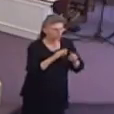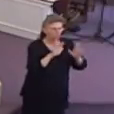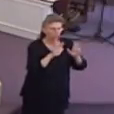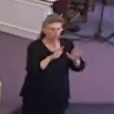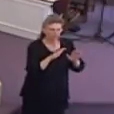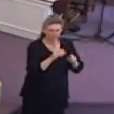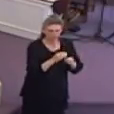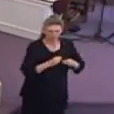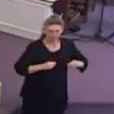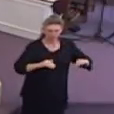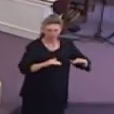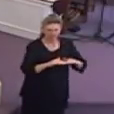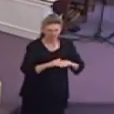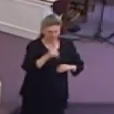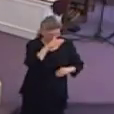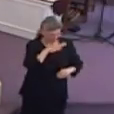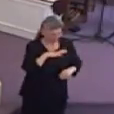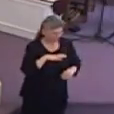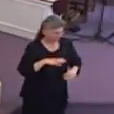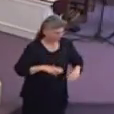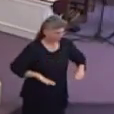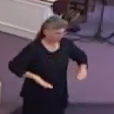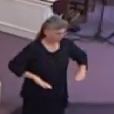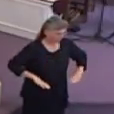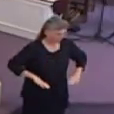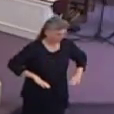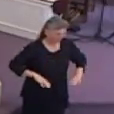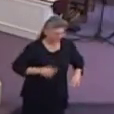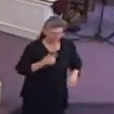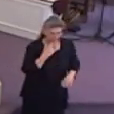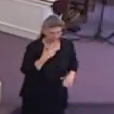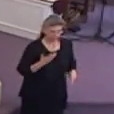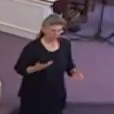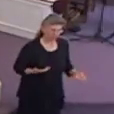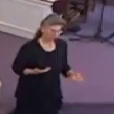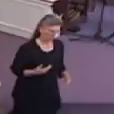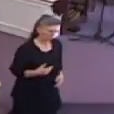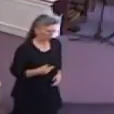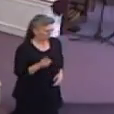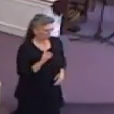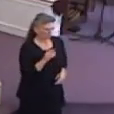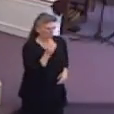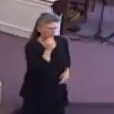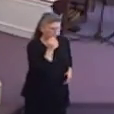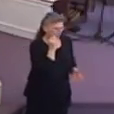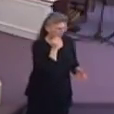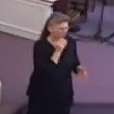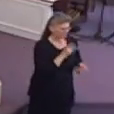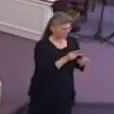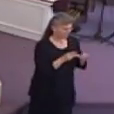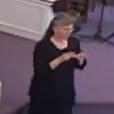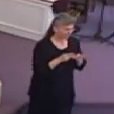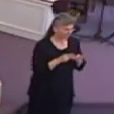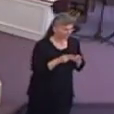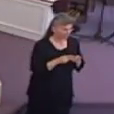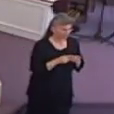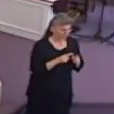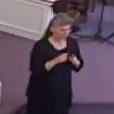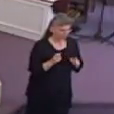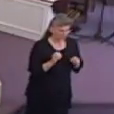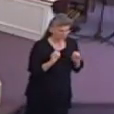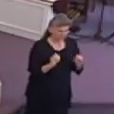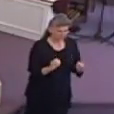A man from the Soviet Union, he said, well, he said, where is home? If the place that you're from no longer